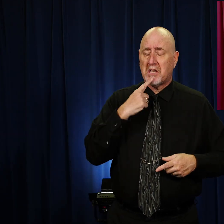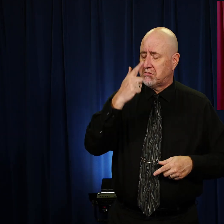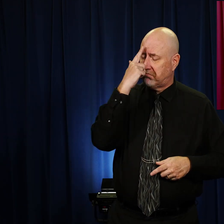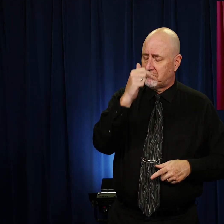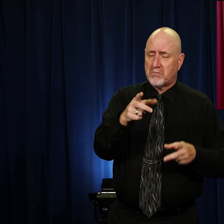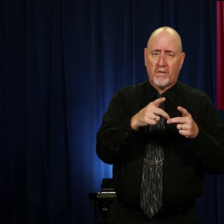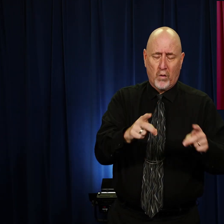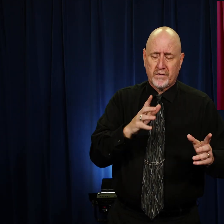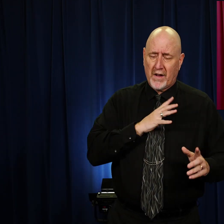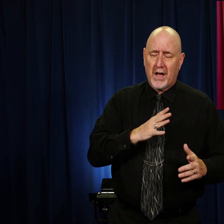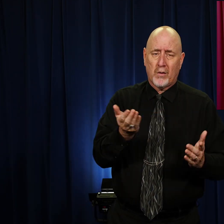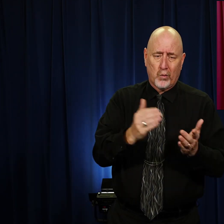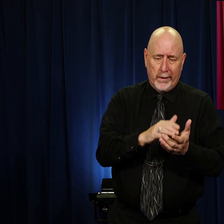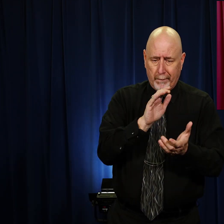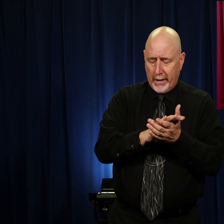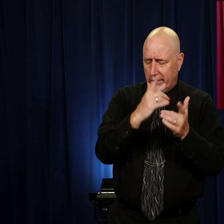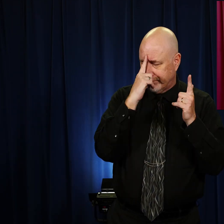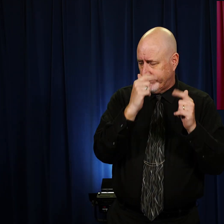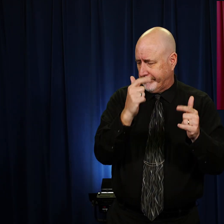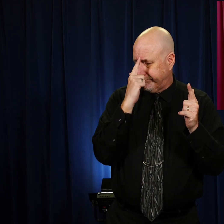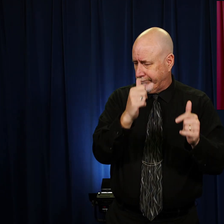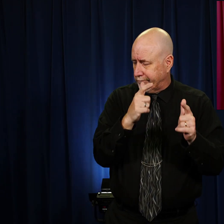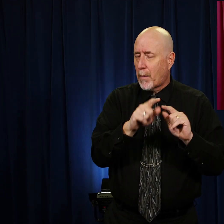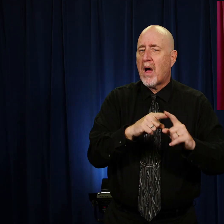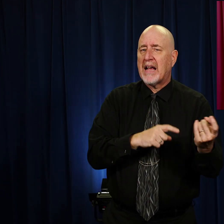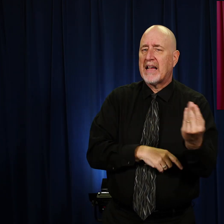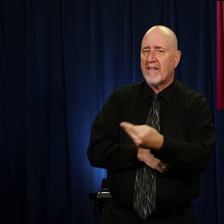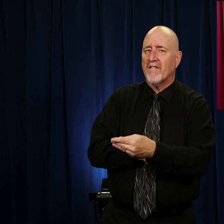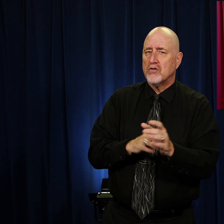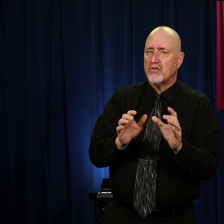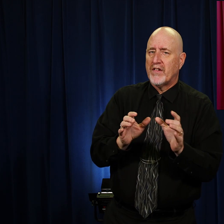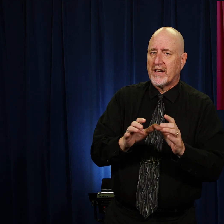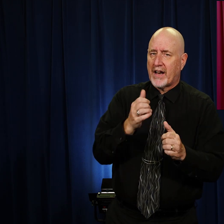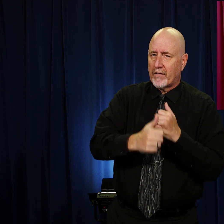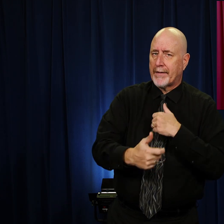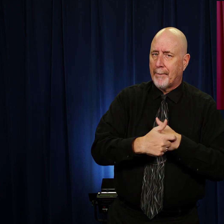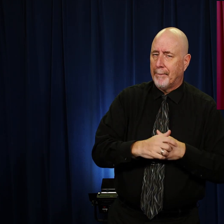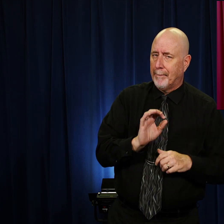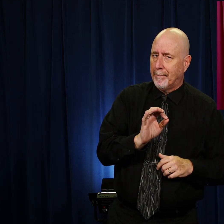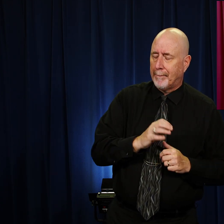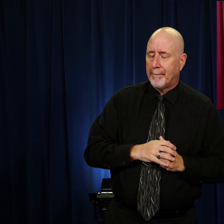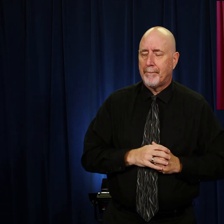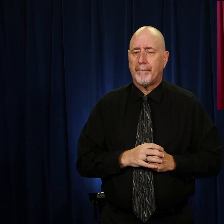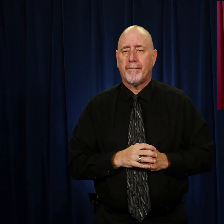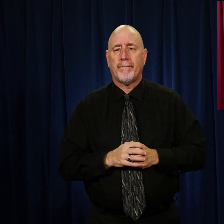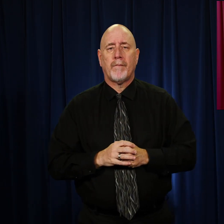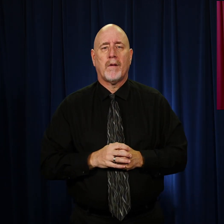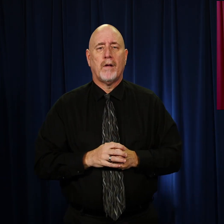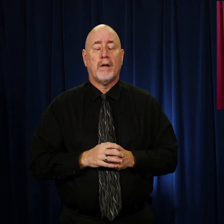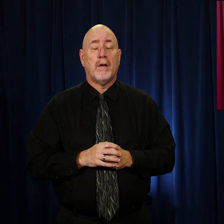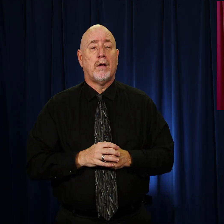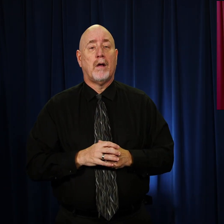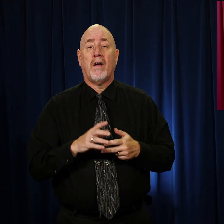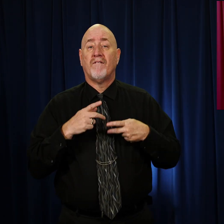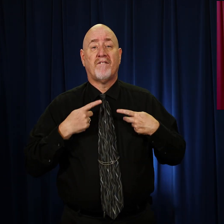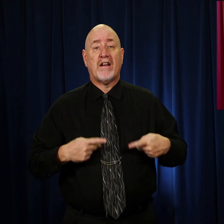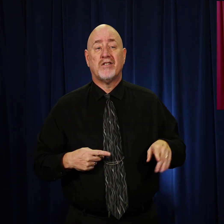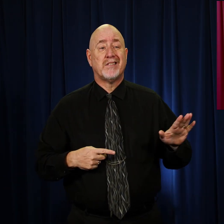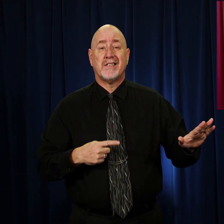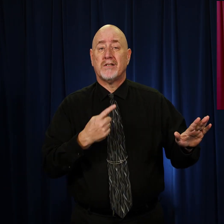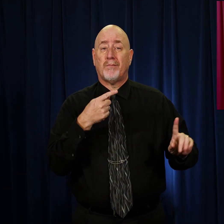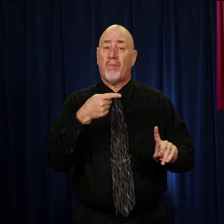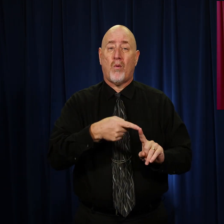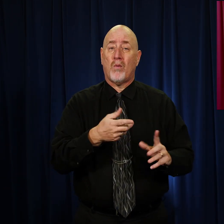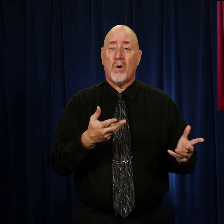ahead and divorce and remarry as much as you want. Make sure that you give the certificate every time that you do. What